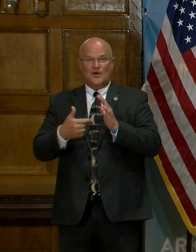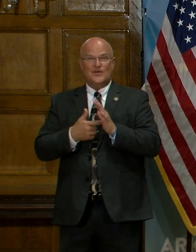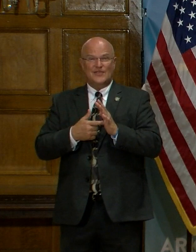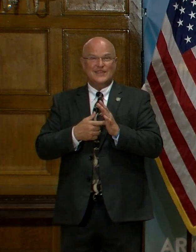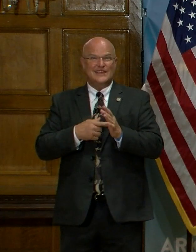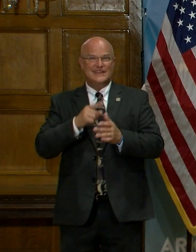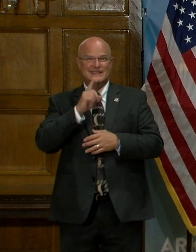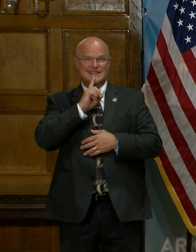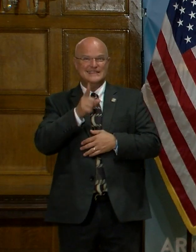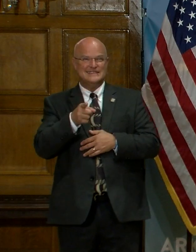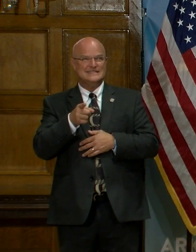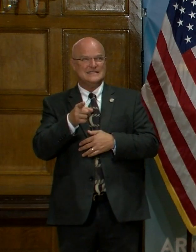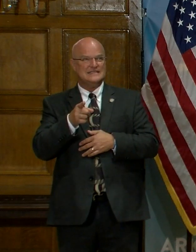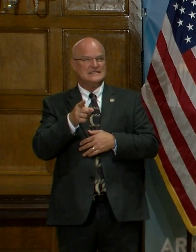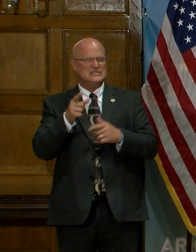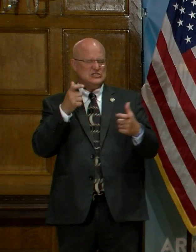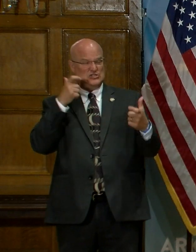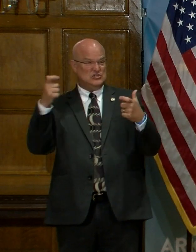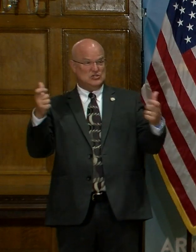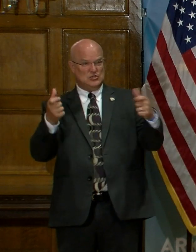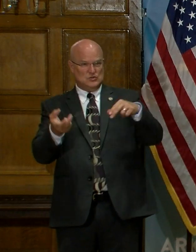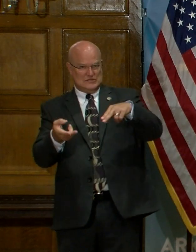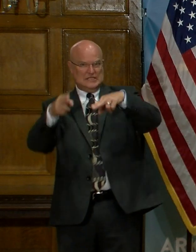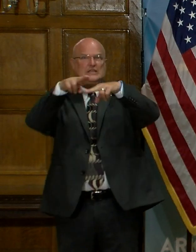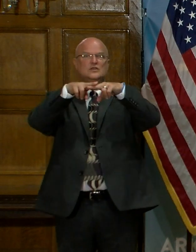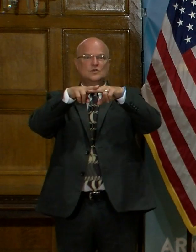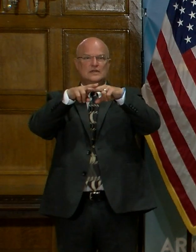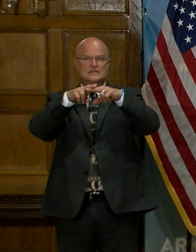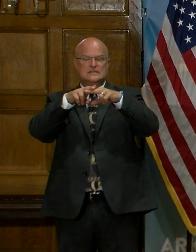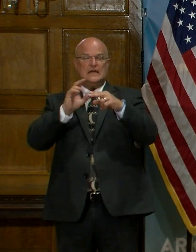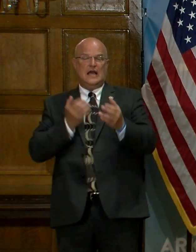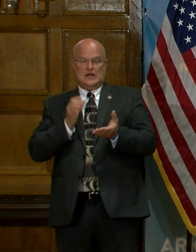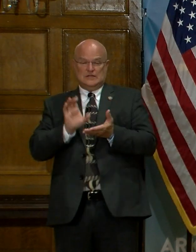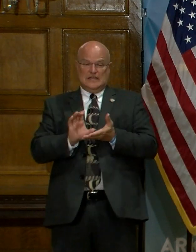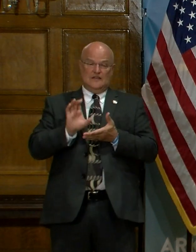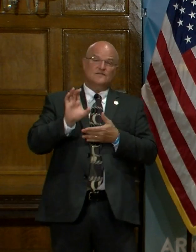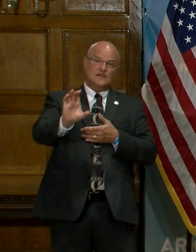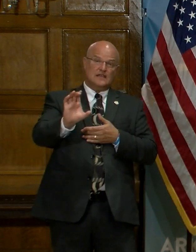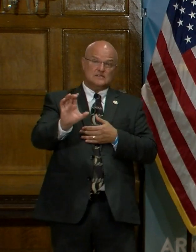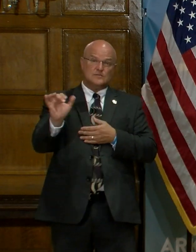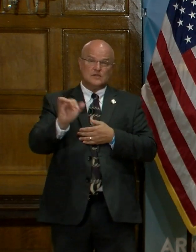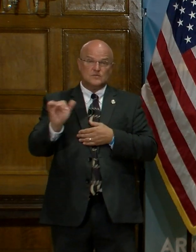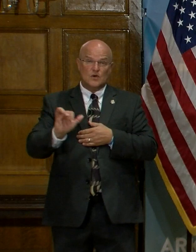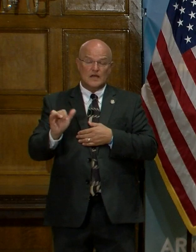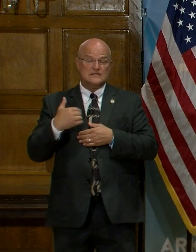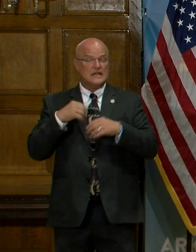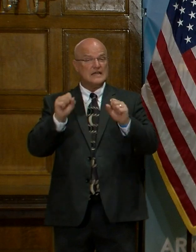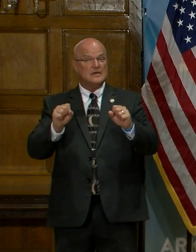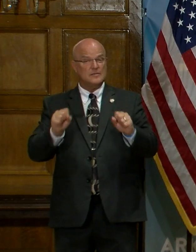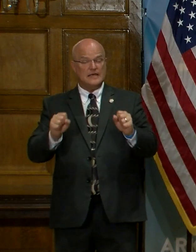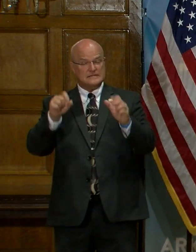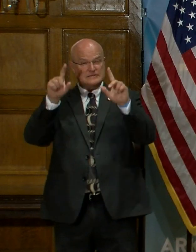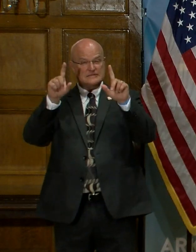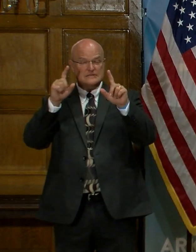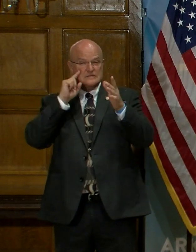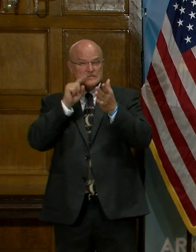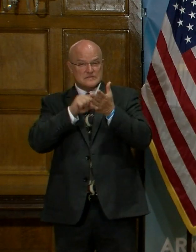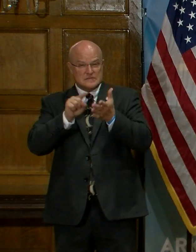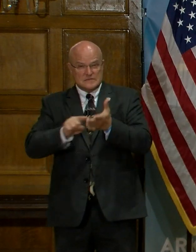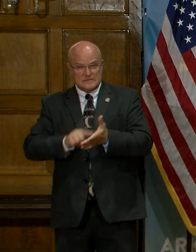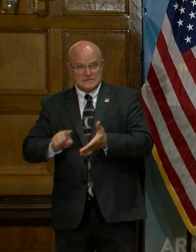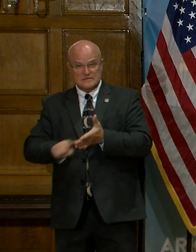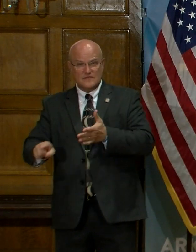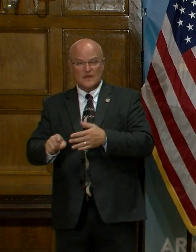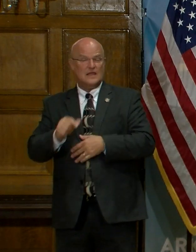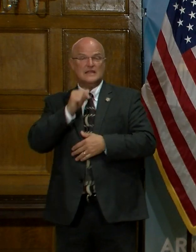a huge increase in our investment there as well as our capacity. It doesn't mean it's going